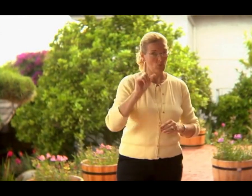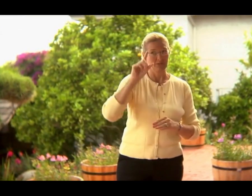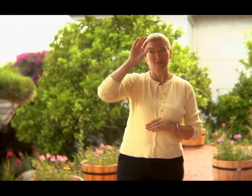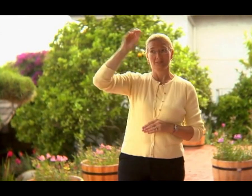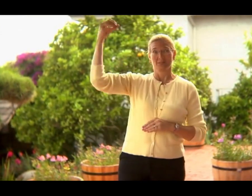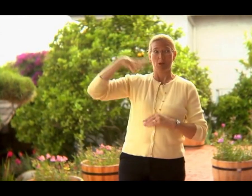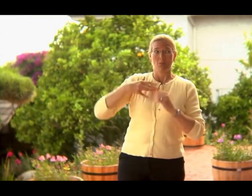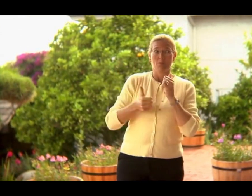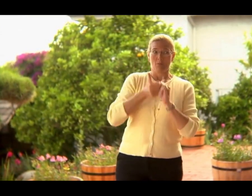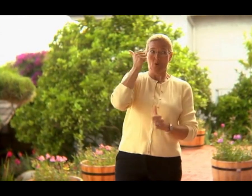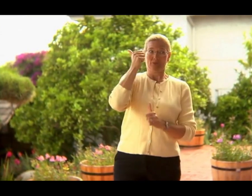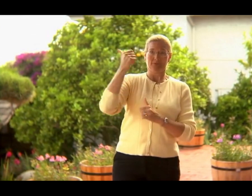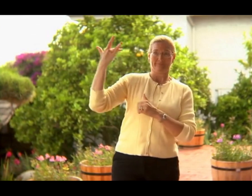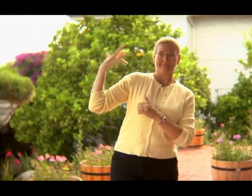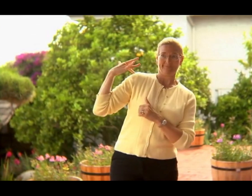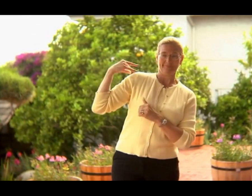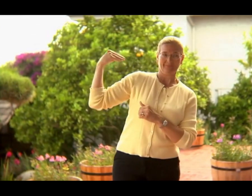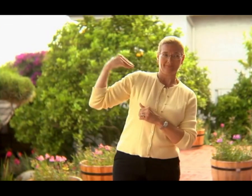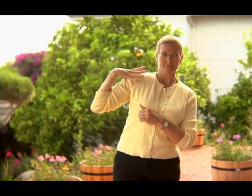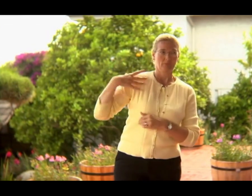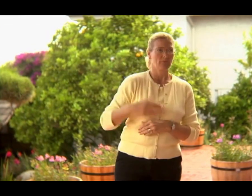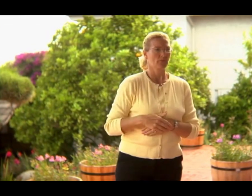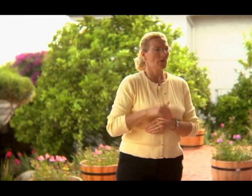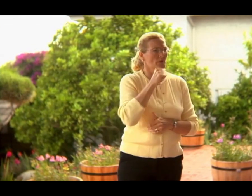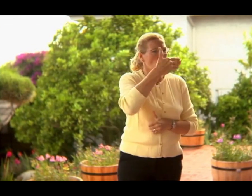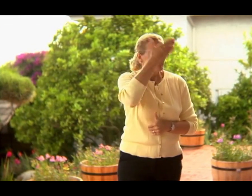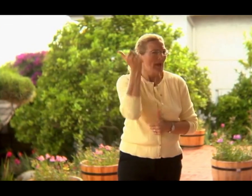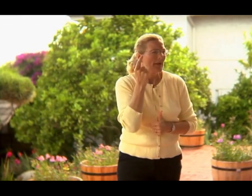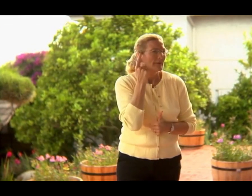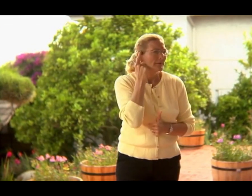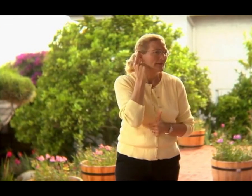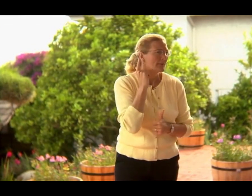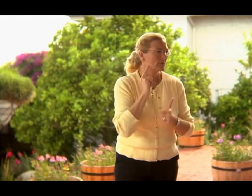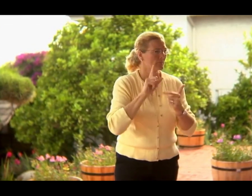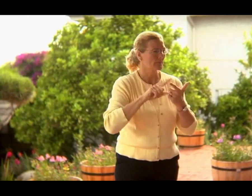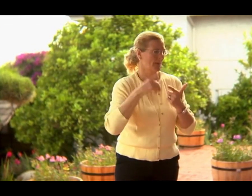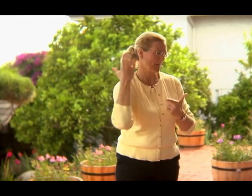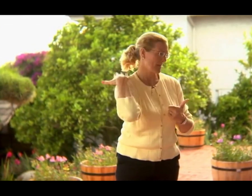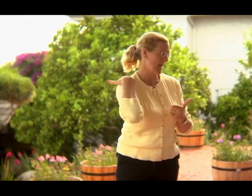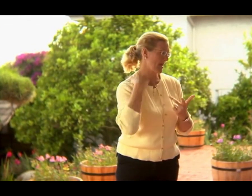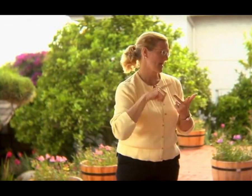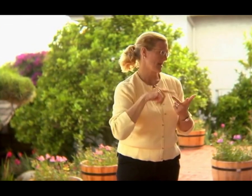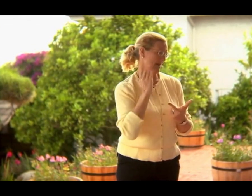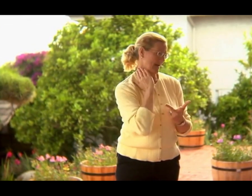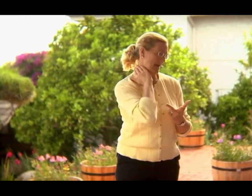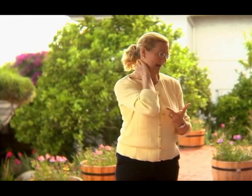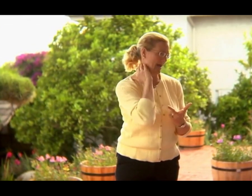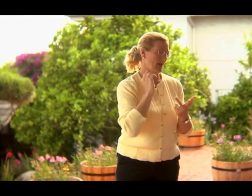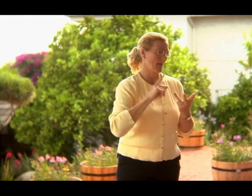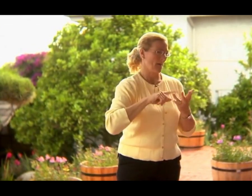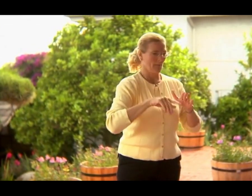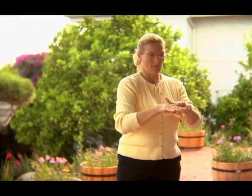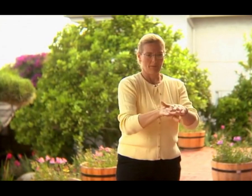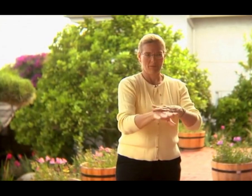should put your sunscreen on all areas of your skin that are exposed to the sun. Do not forget your ears, the back of your neck, and the back of your